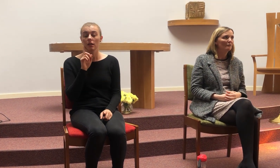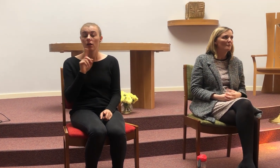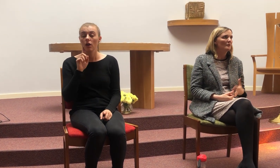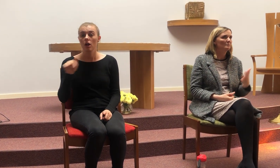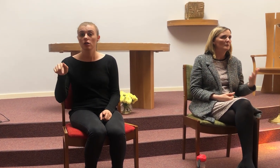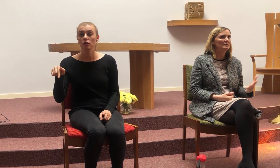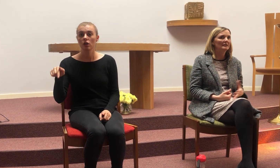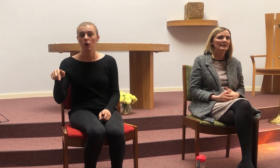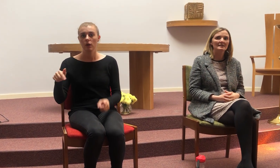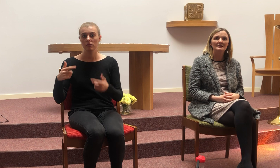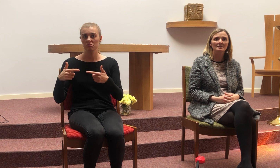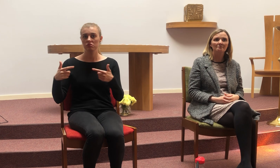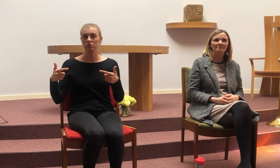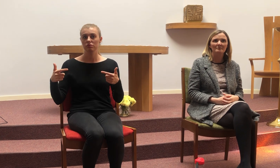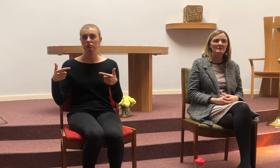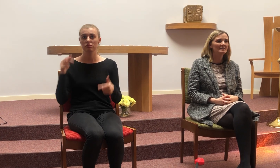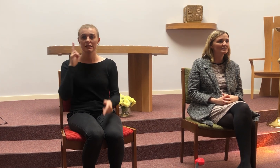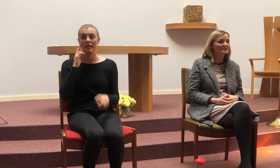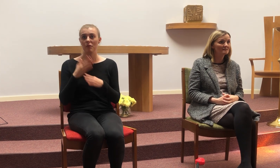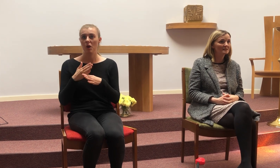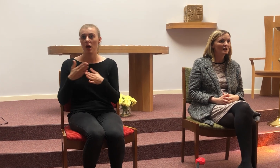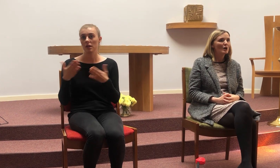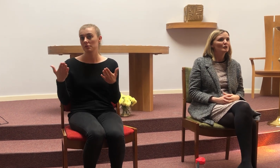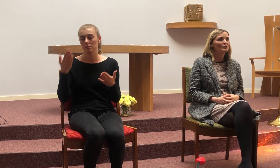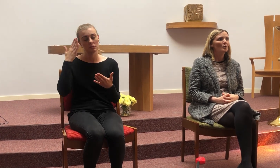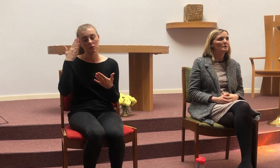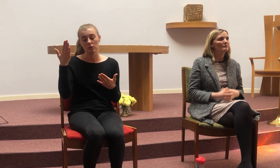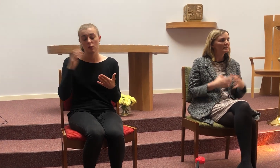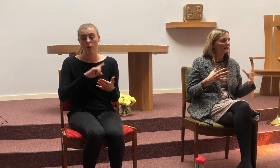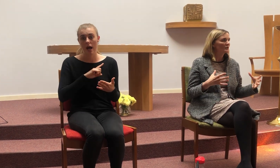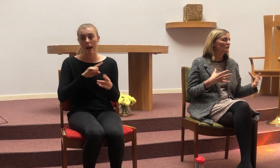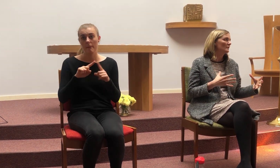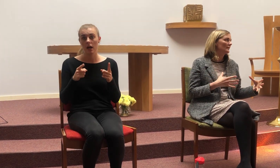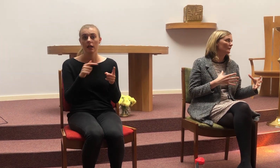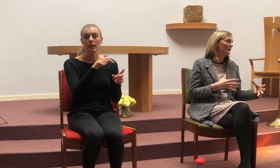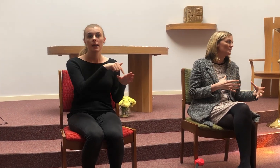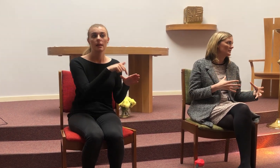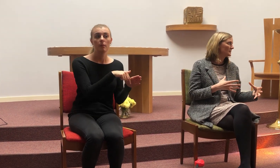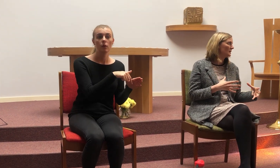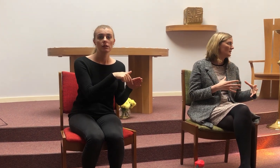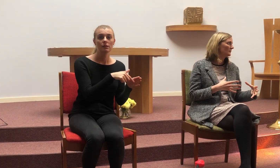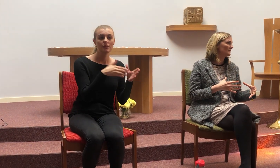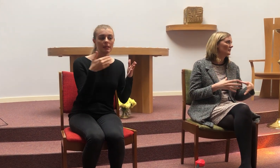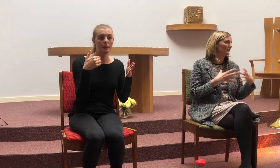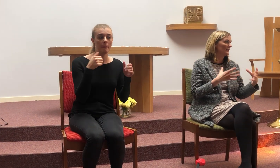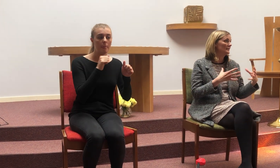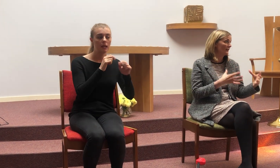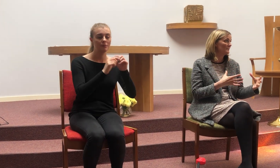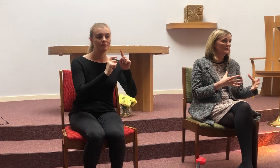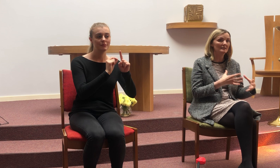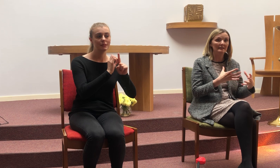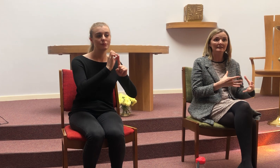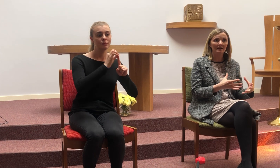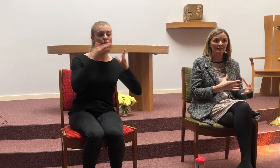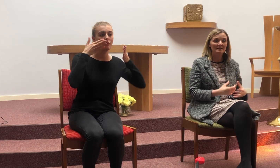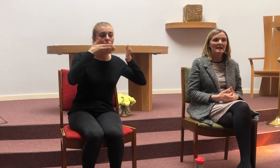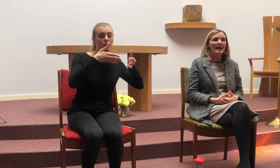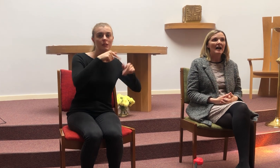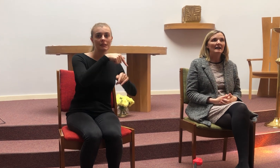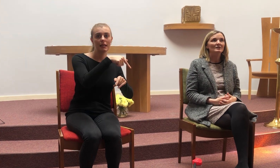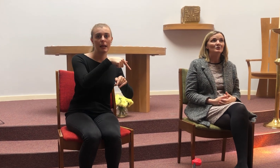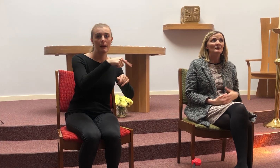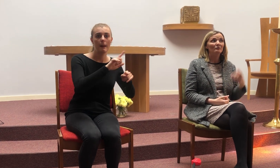work there for probably the last 6 years. So we really had to try and get a focus on getting a deaf person in